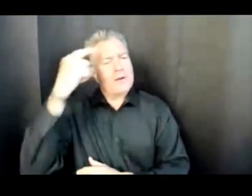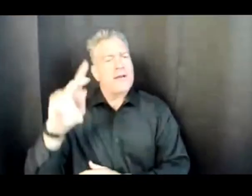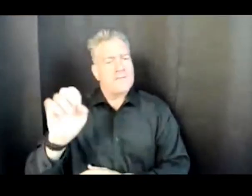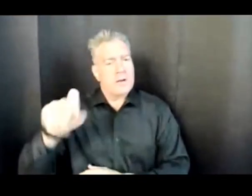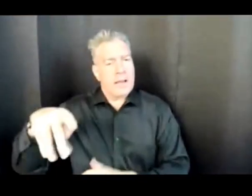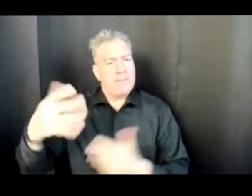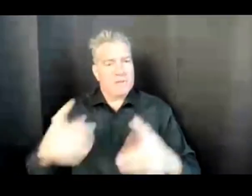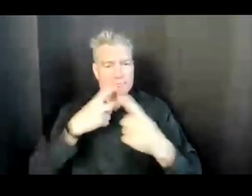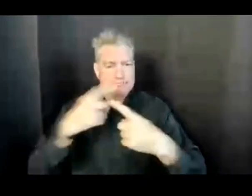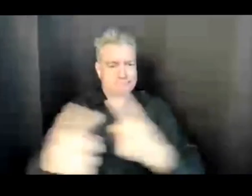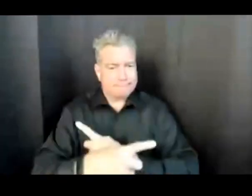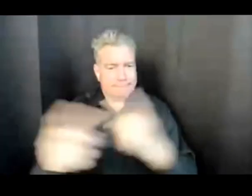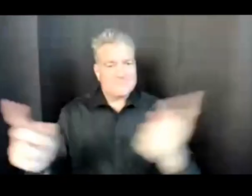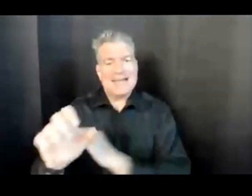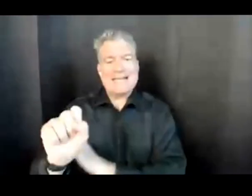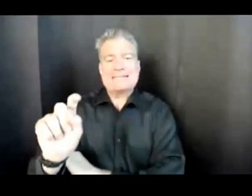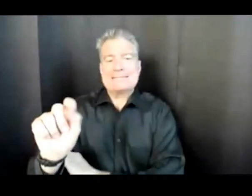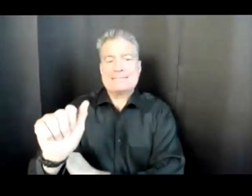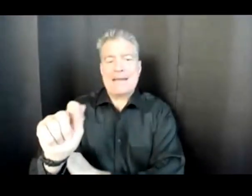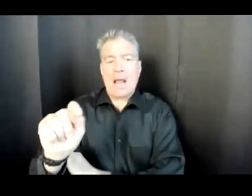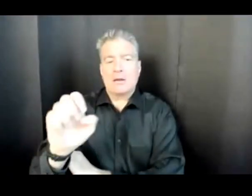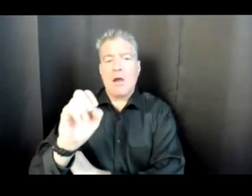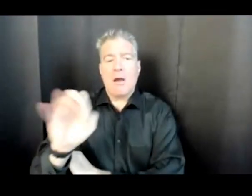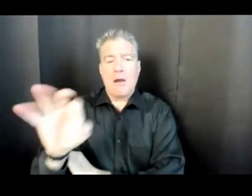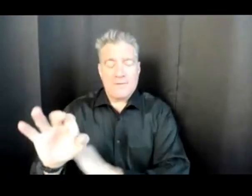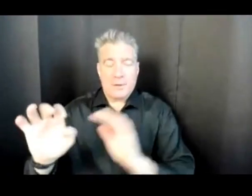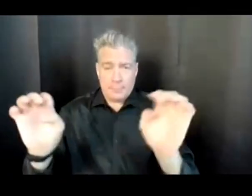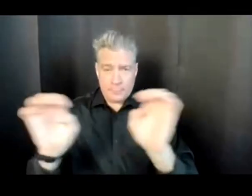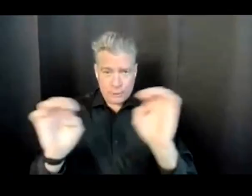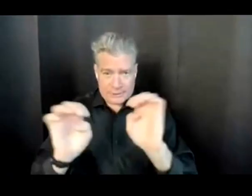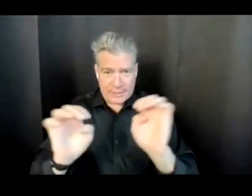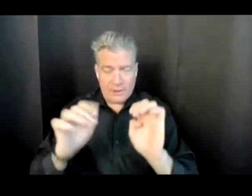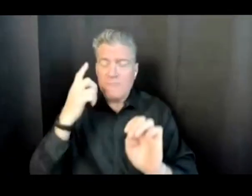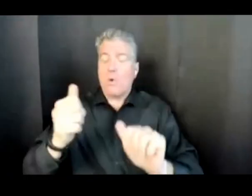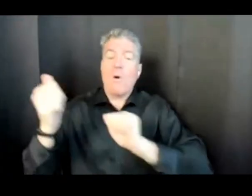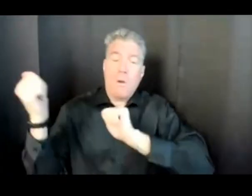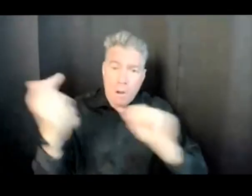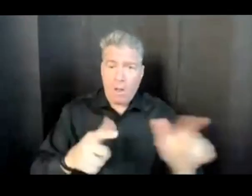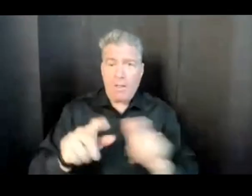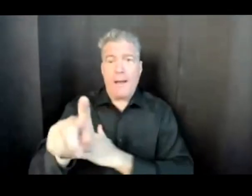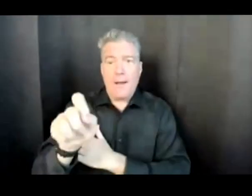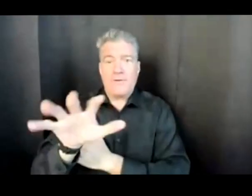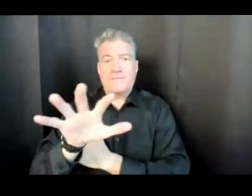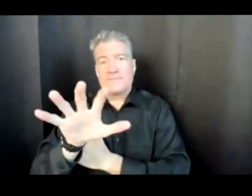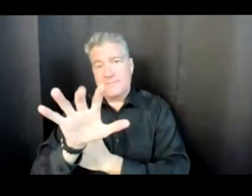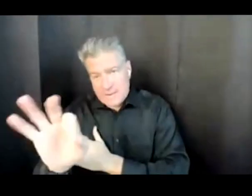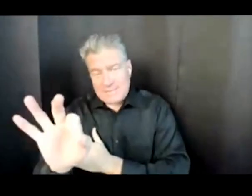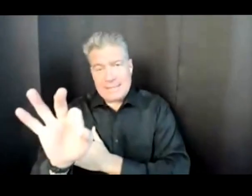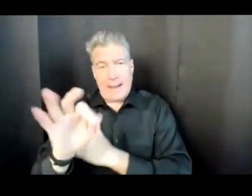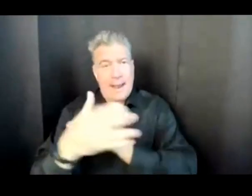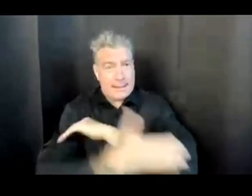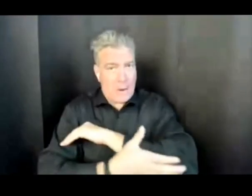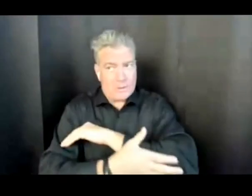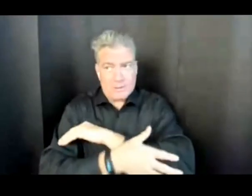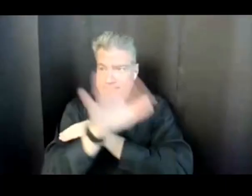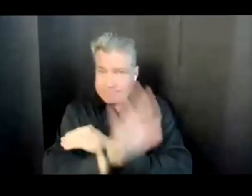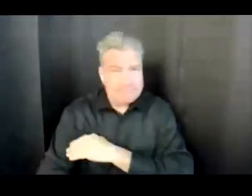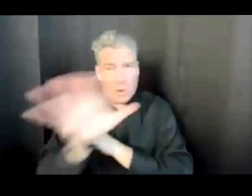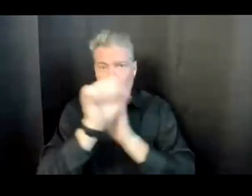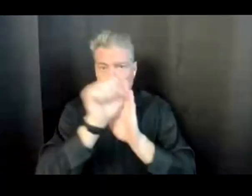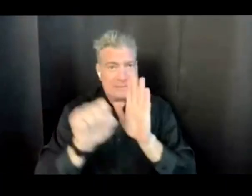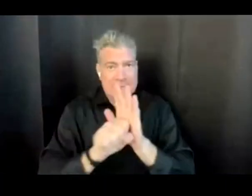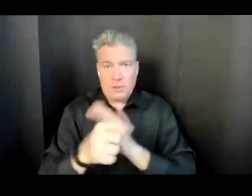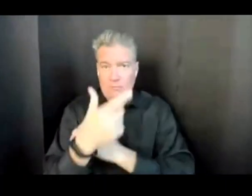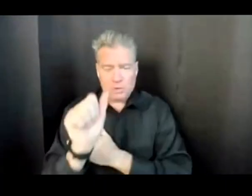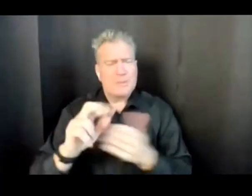all 159 counties, which will remain in effect through January 29th. The state of emergency makes all state